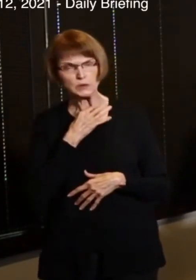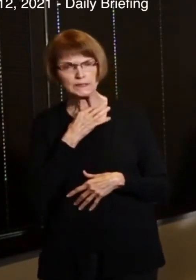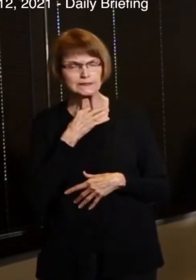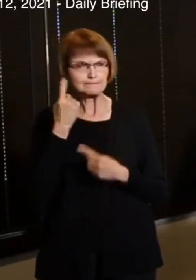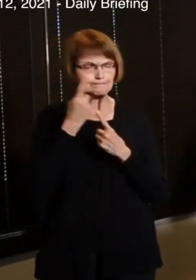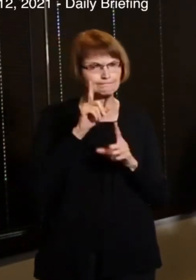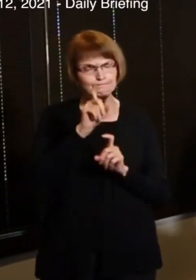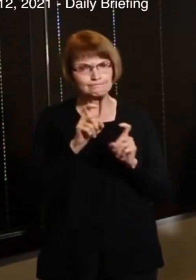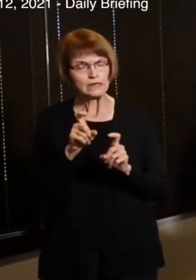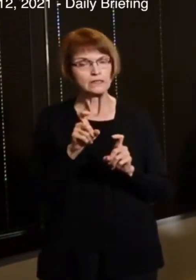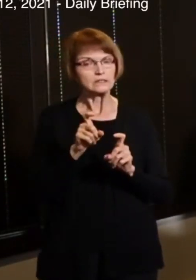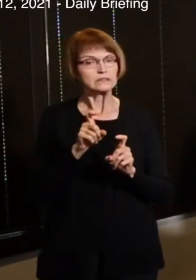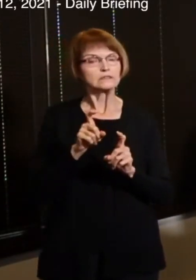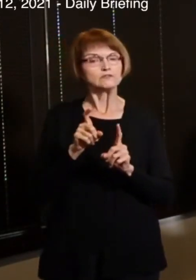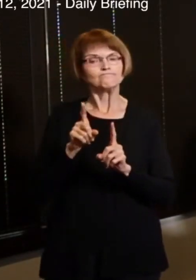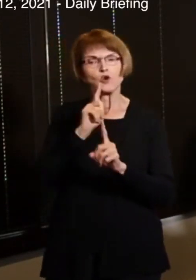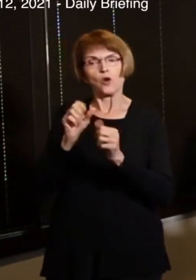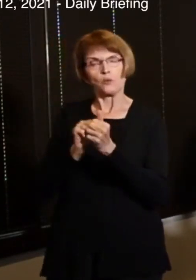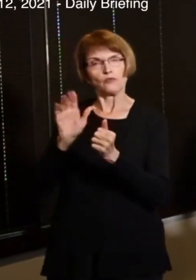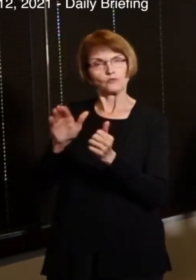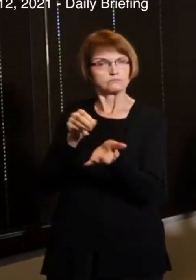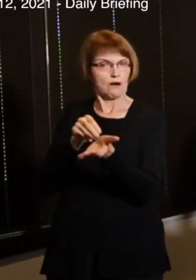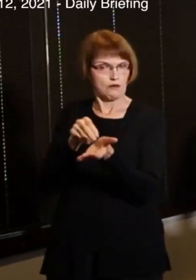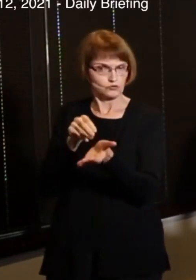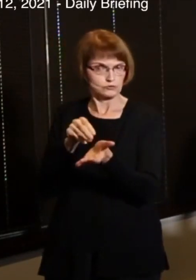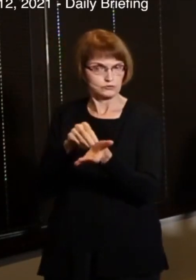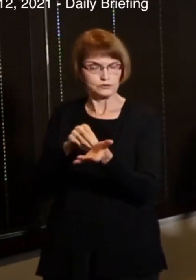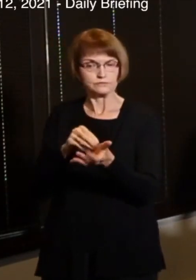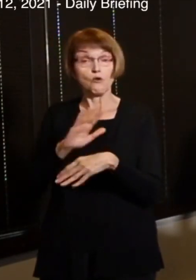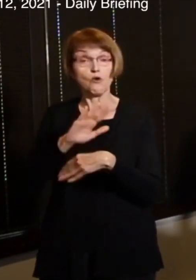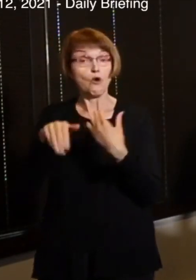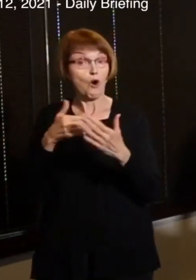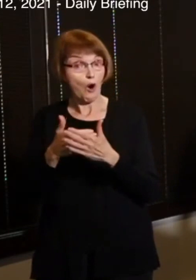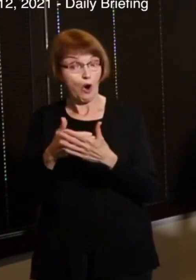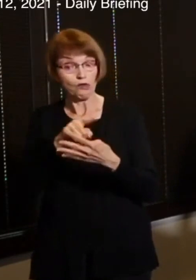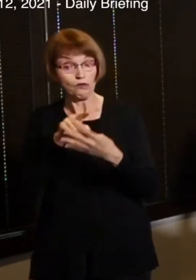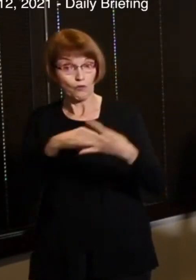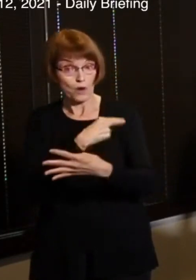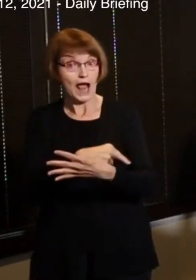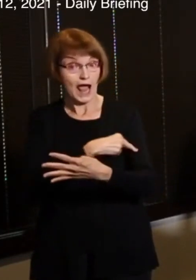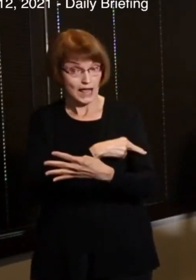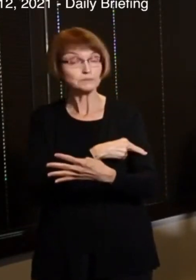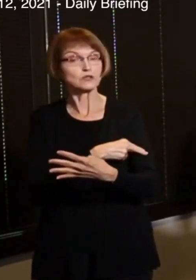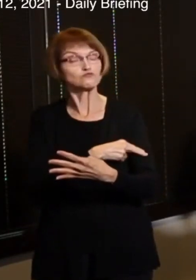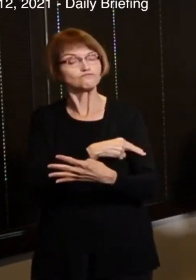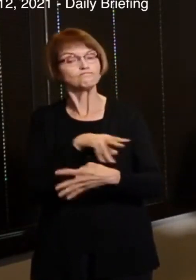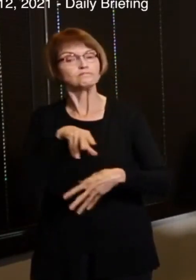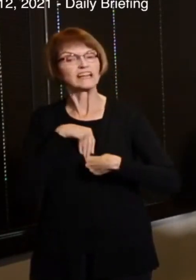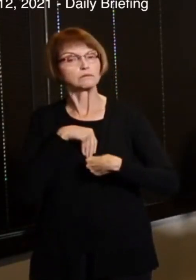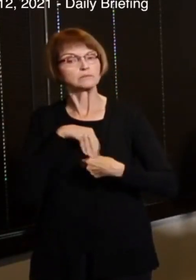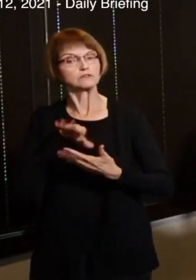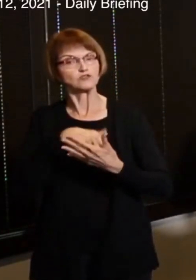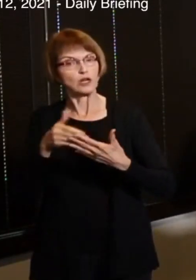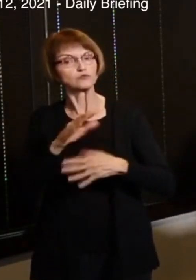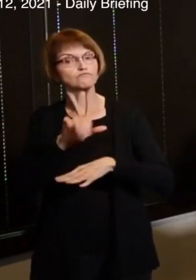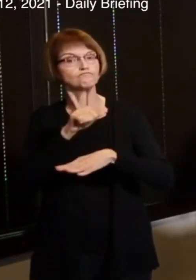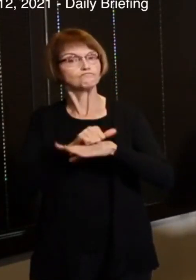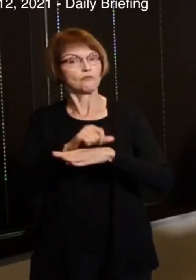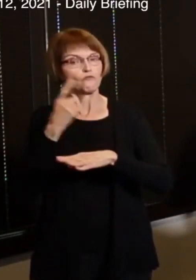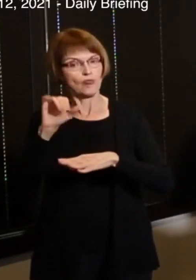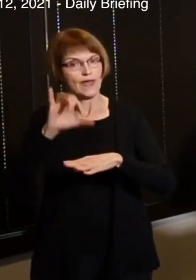discuss any issues. All of our healthcare systems are now scheduling vaccinations for this age group. Please remember,